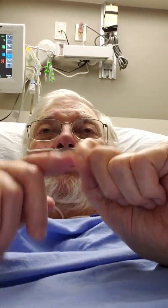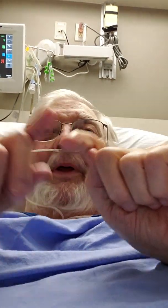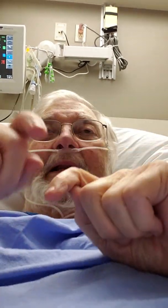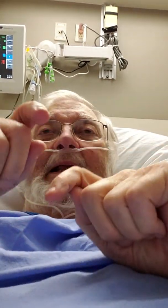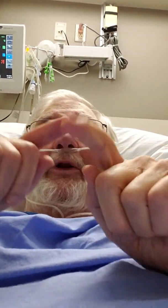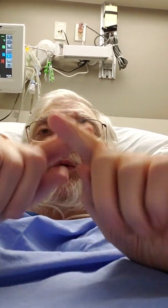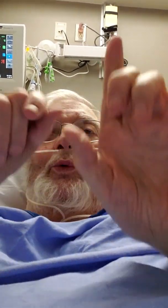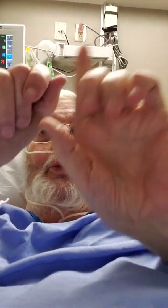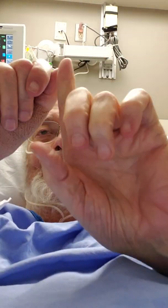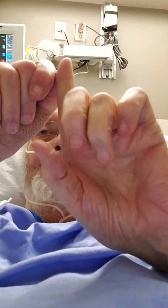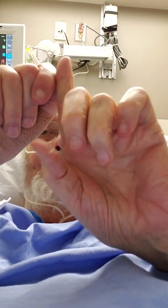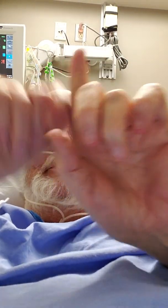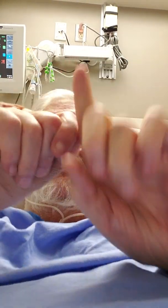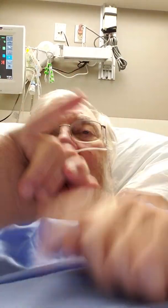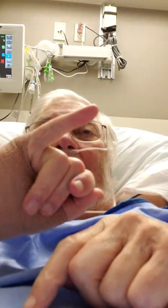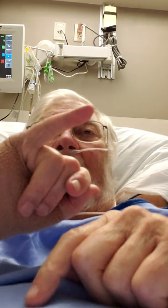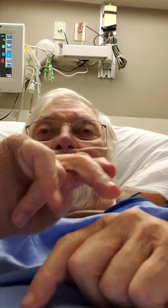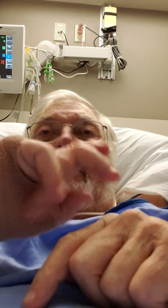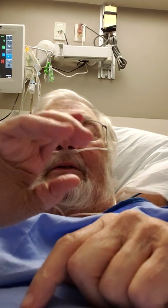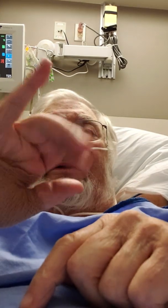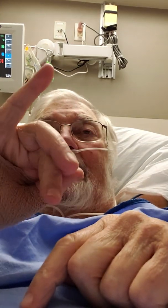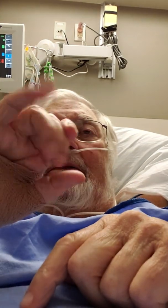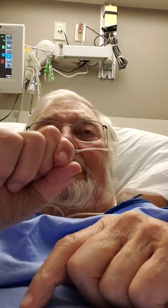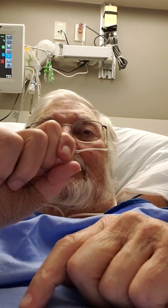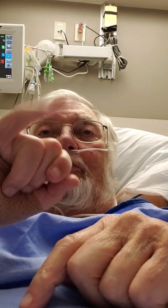but need to, and